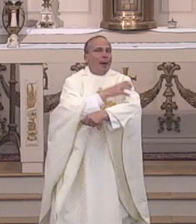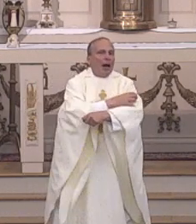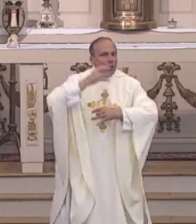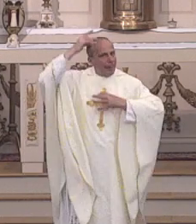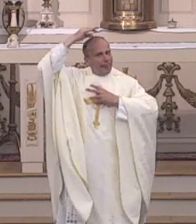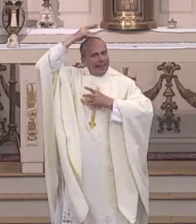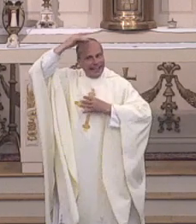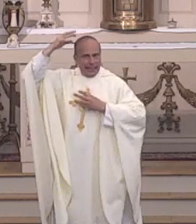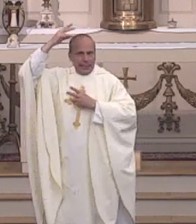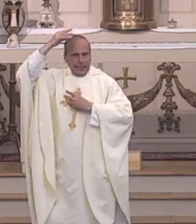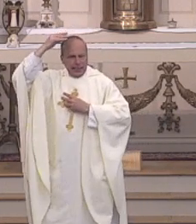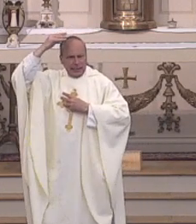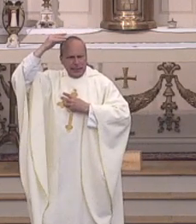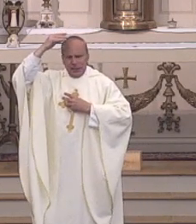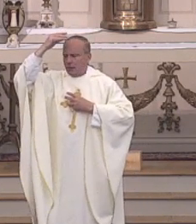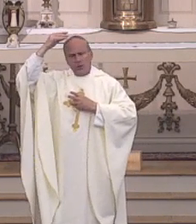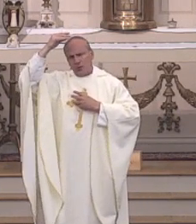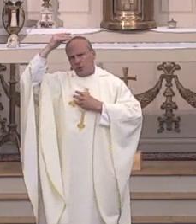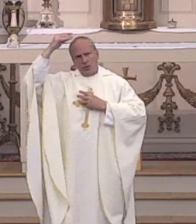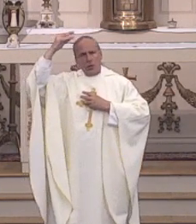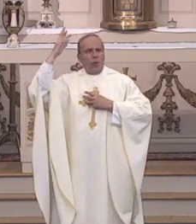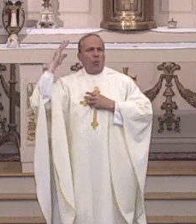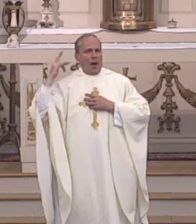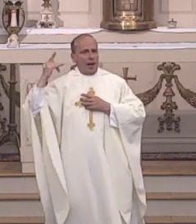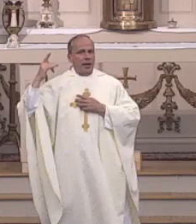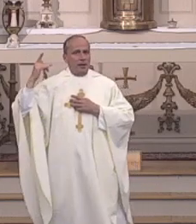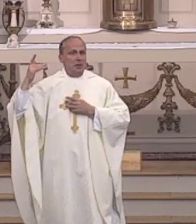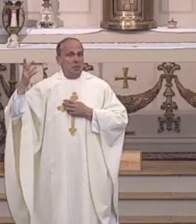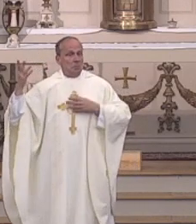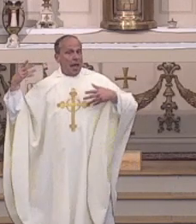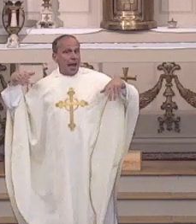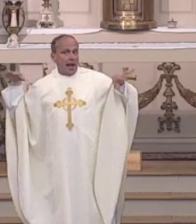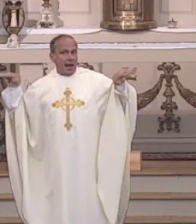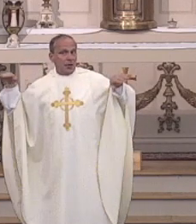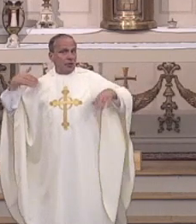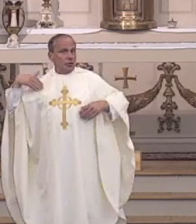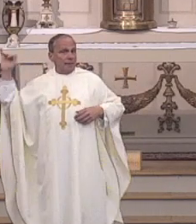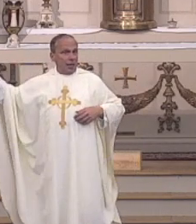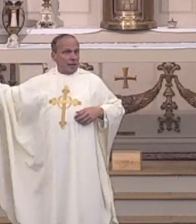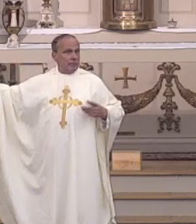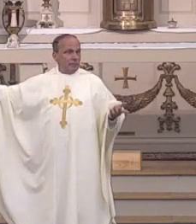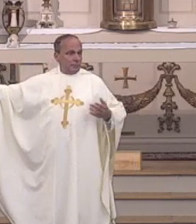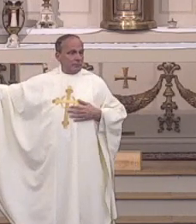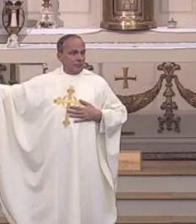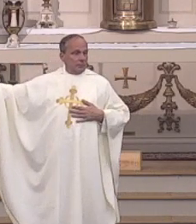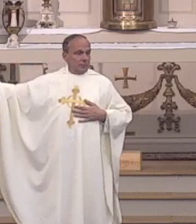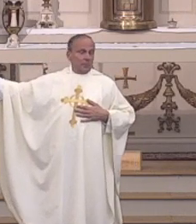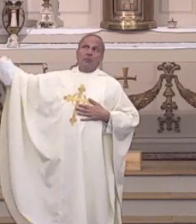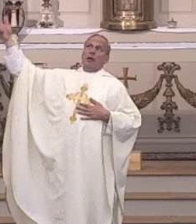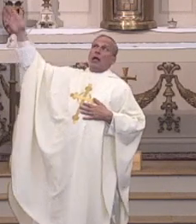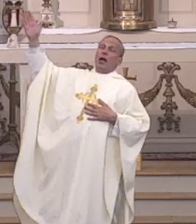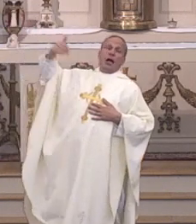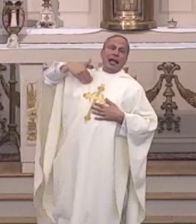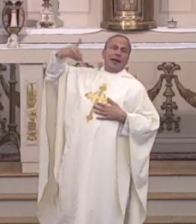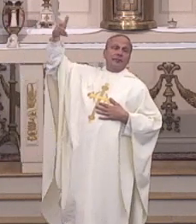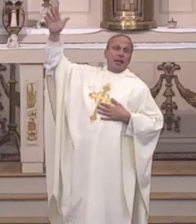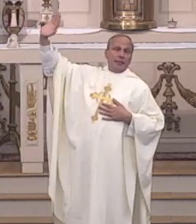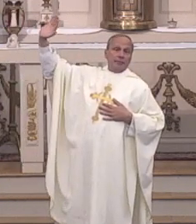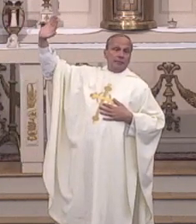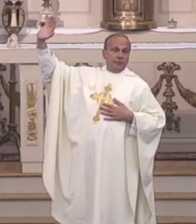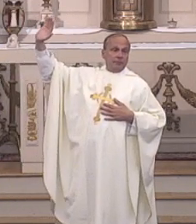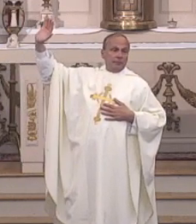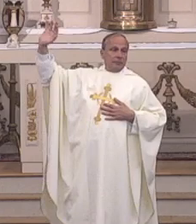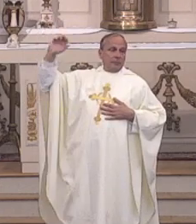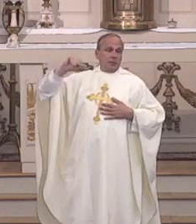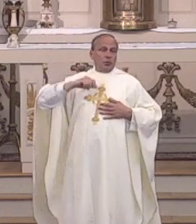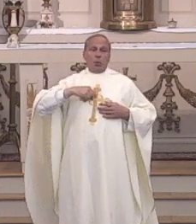And so our nature is not only to say that we have the power and the ability to think, because angels have that, they have